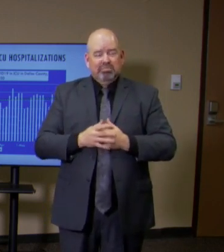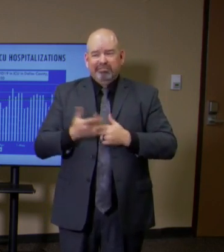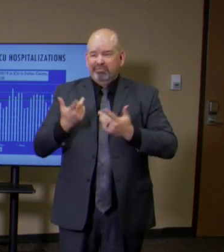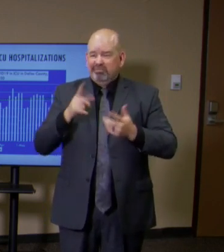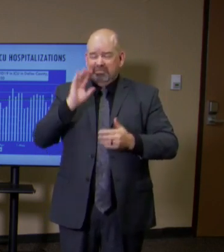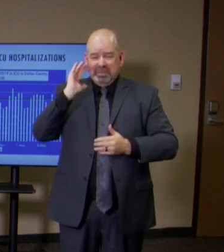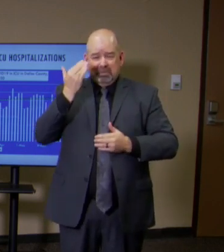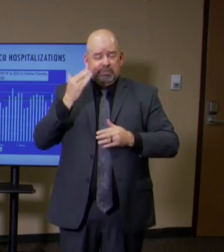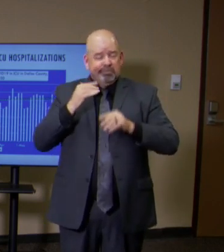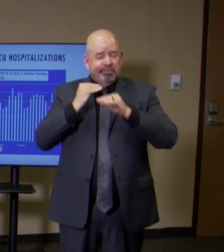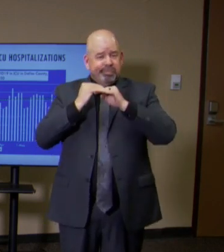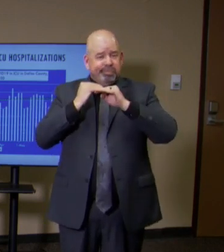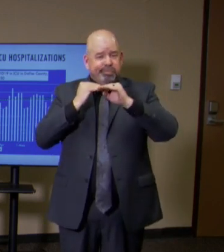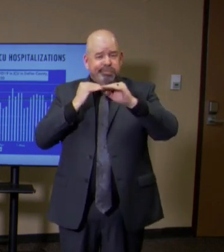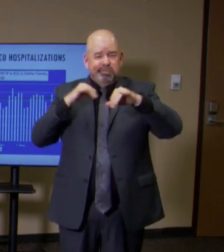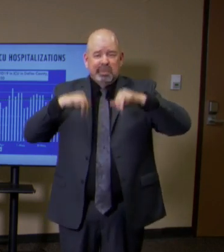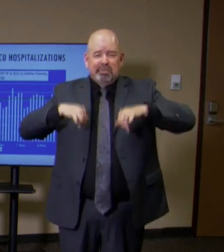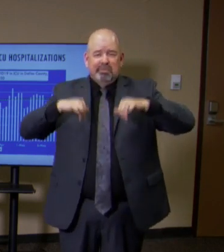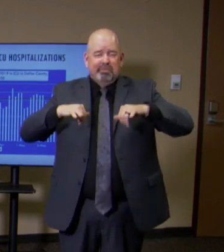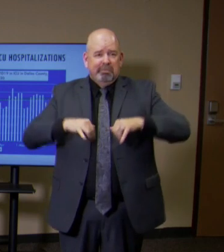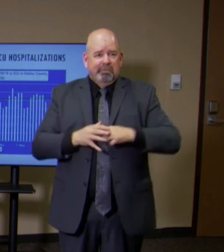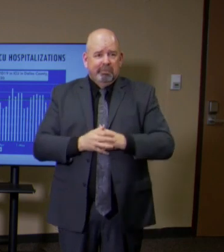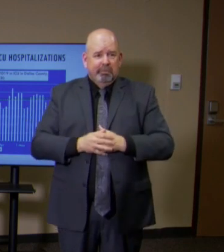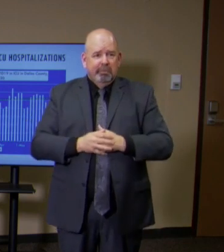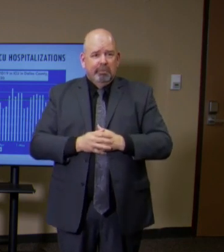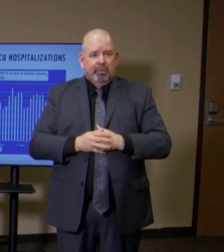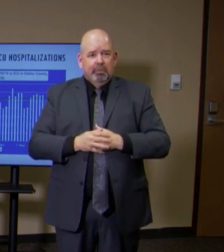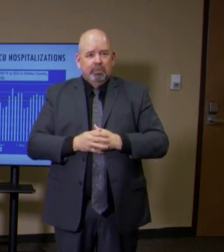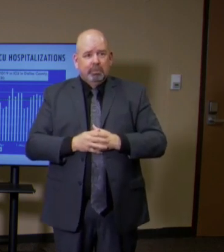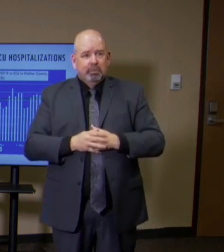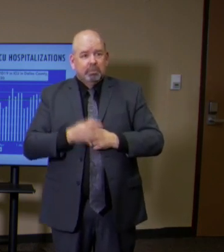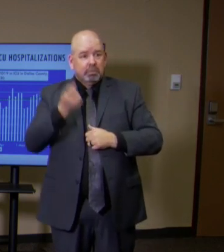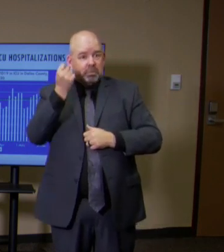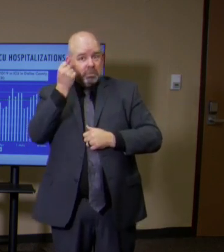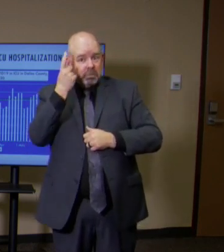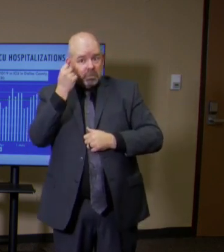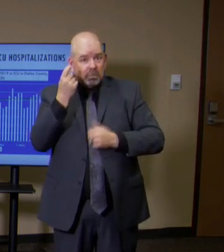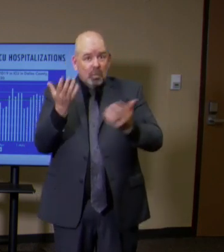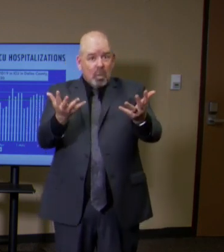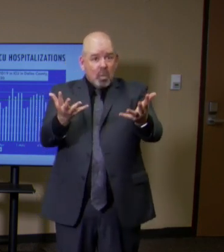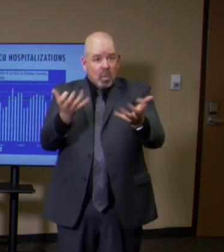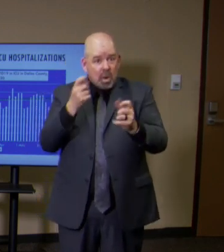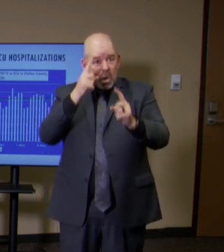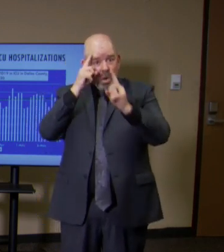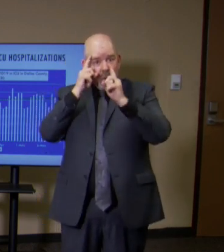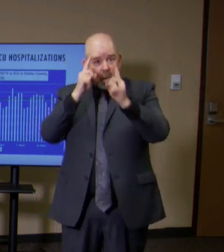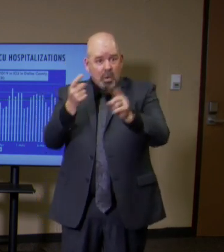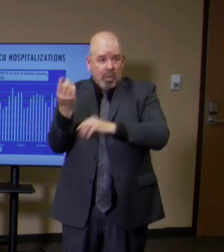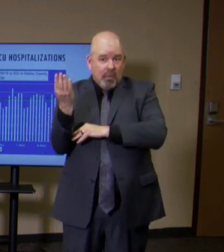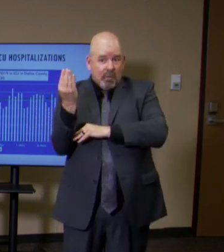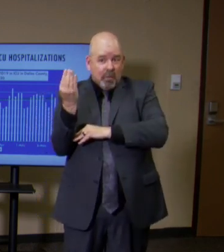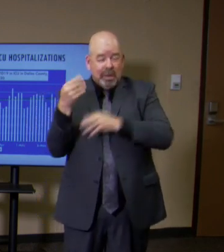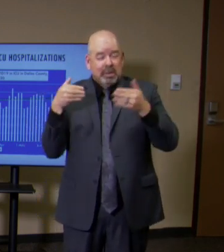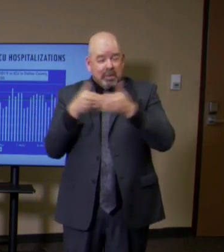What we're looking for, again, is 14 days of decline in these indicators, and then we can move to the next level, the orange. But